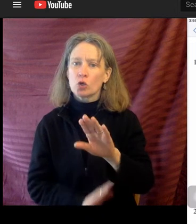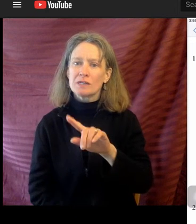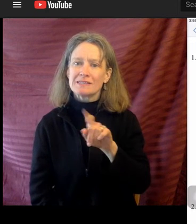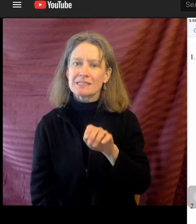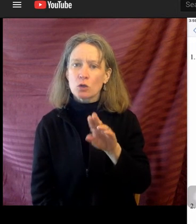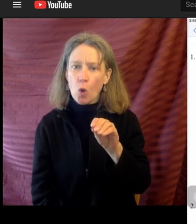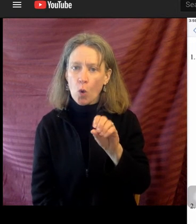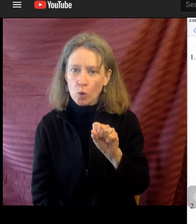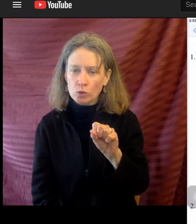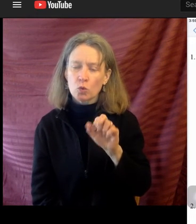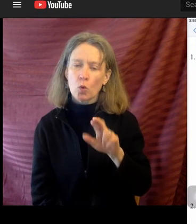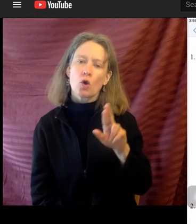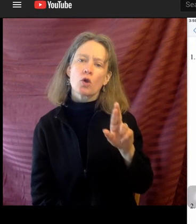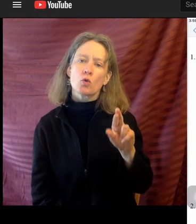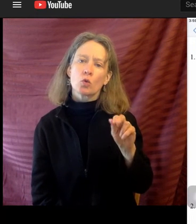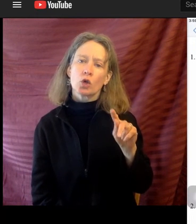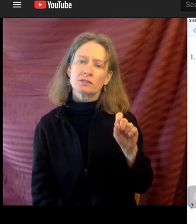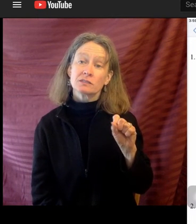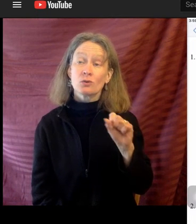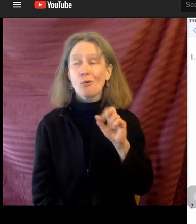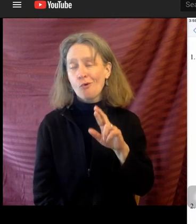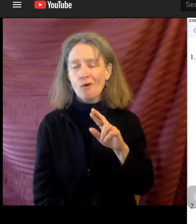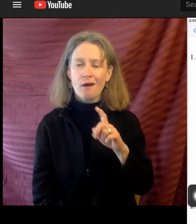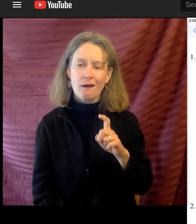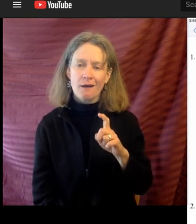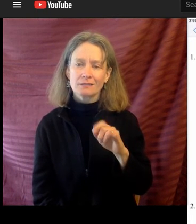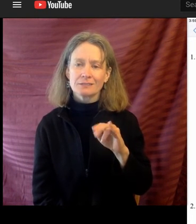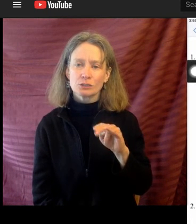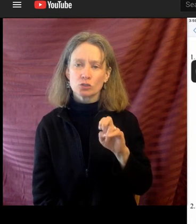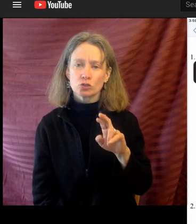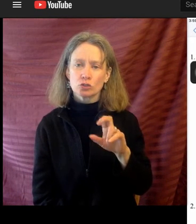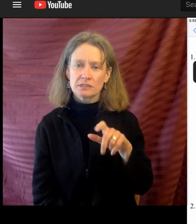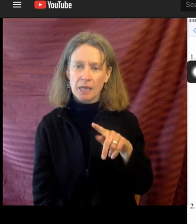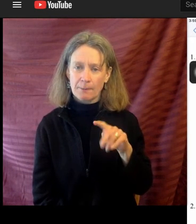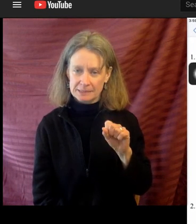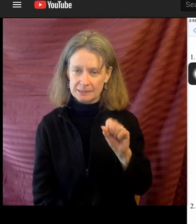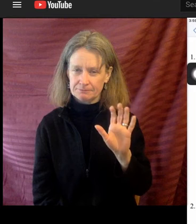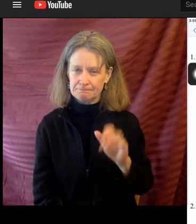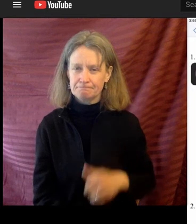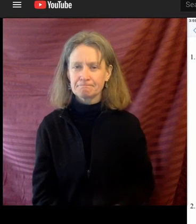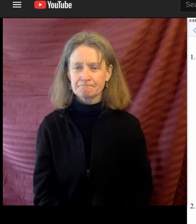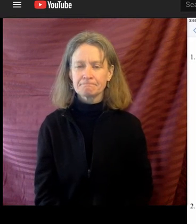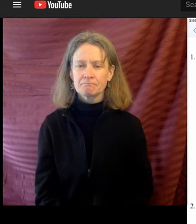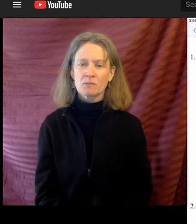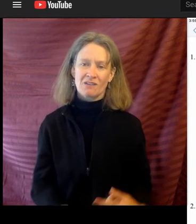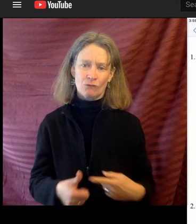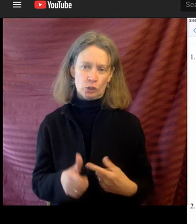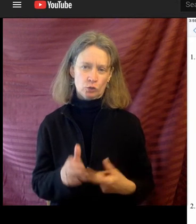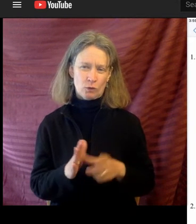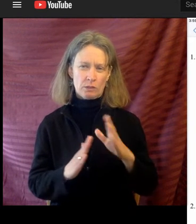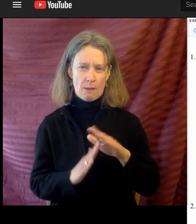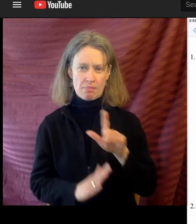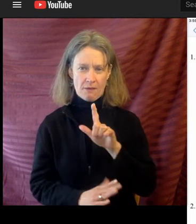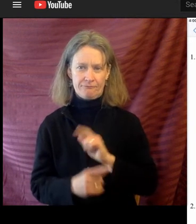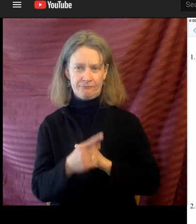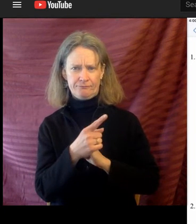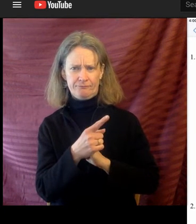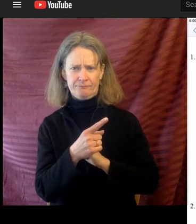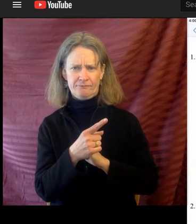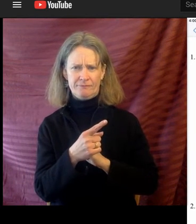x-intercepts. So first I want to review, starting in the top left, what are